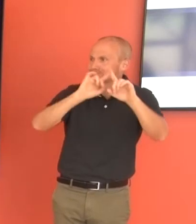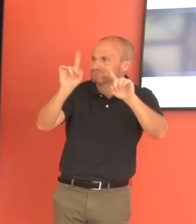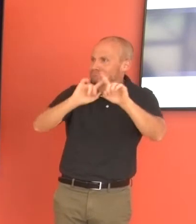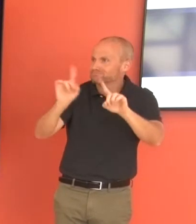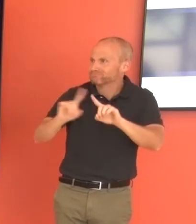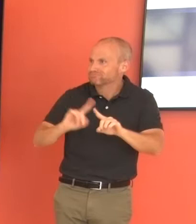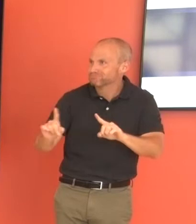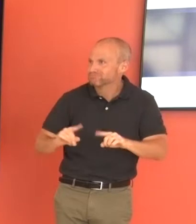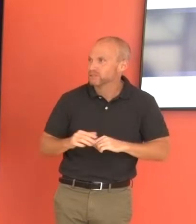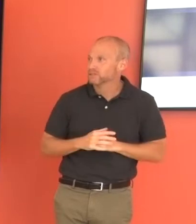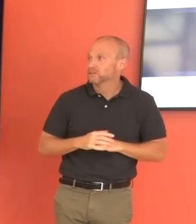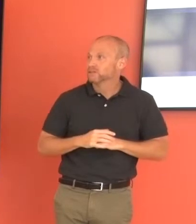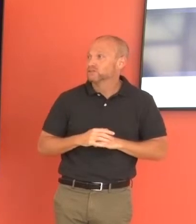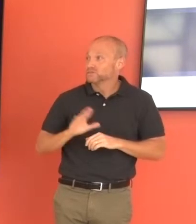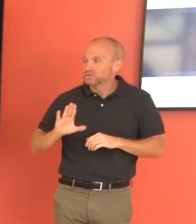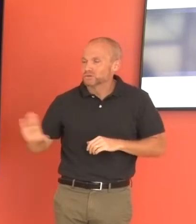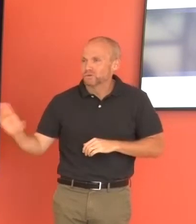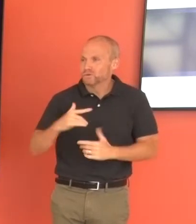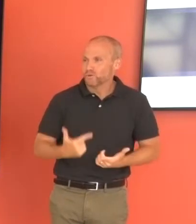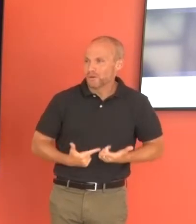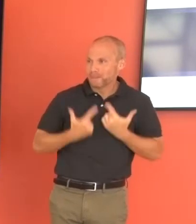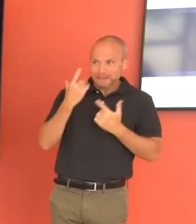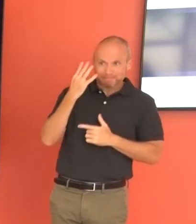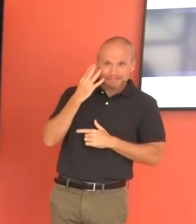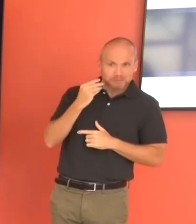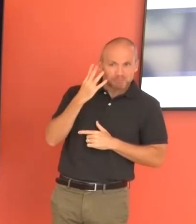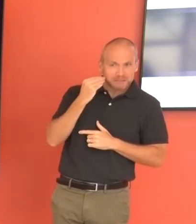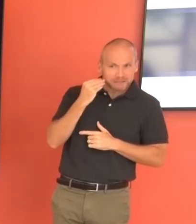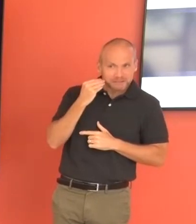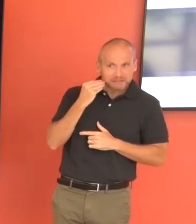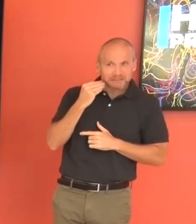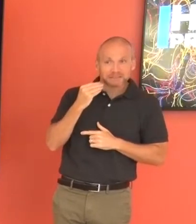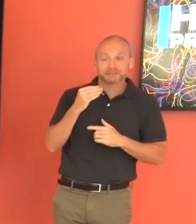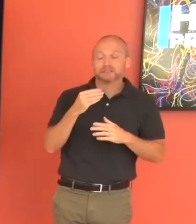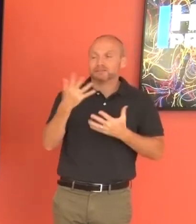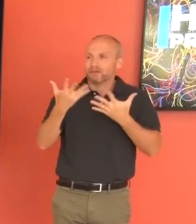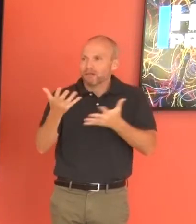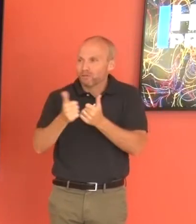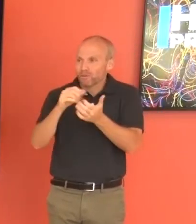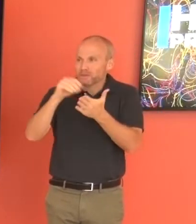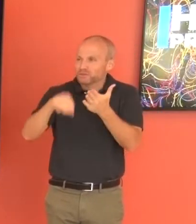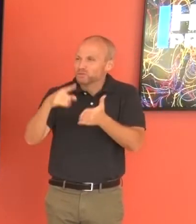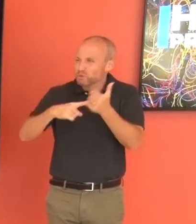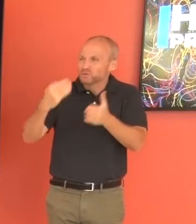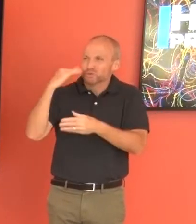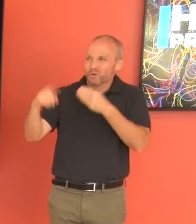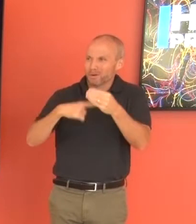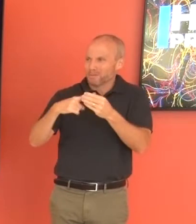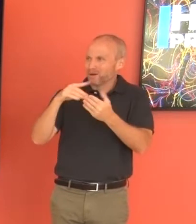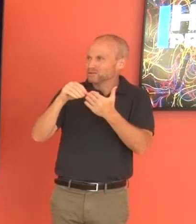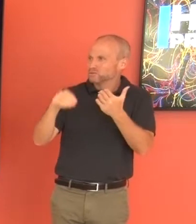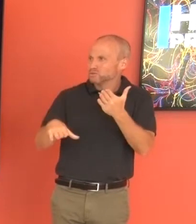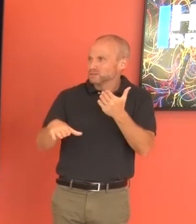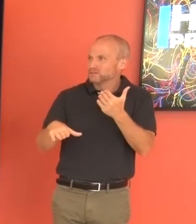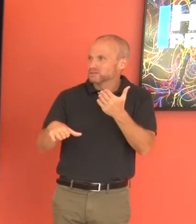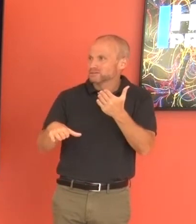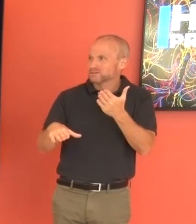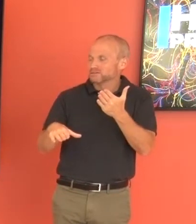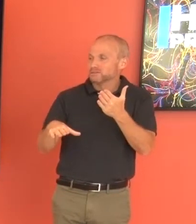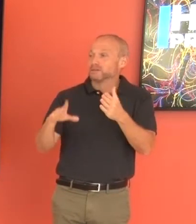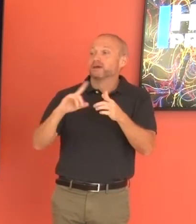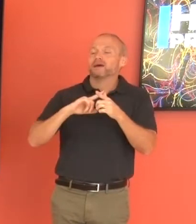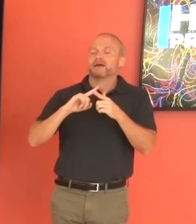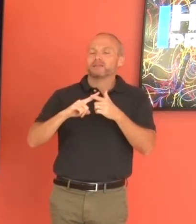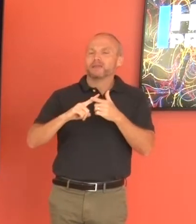when we apply the lived experiences, your experiences with our students, the things that you know about our students, then the